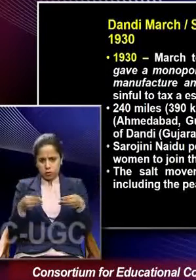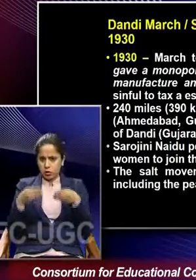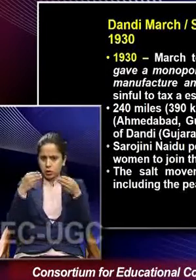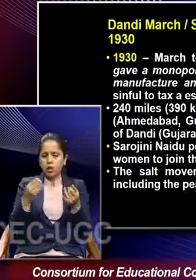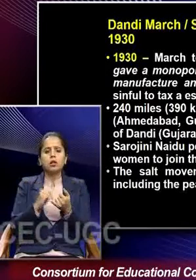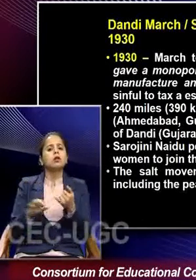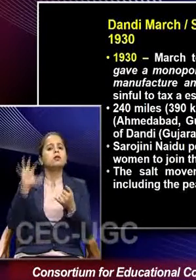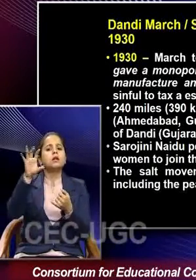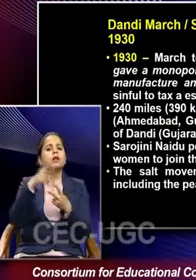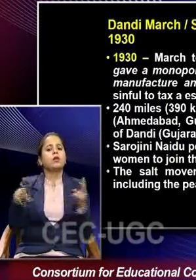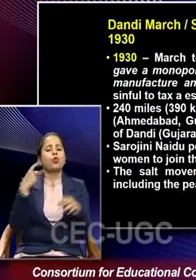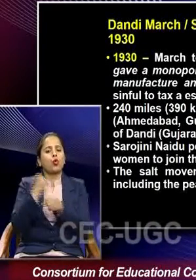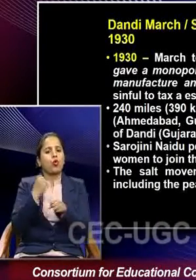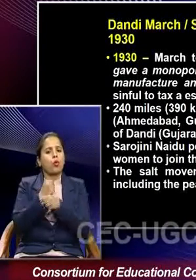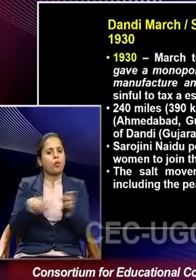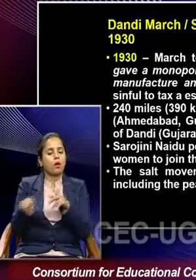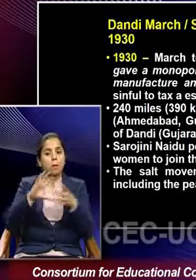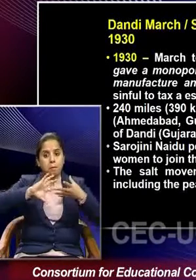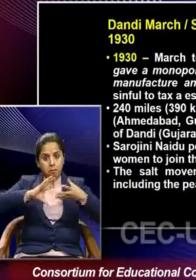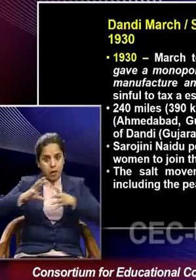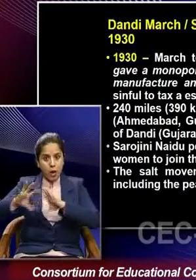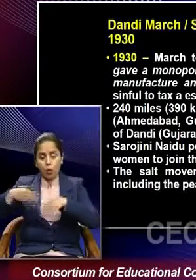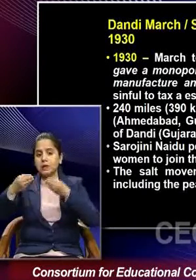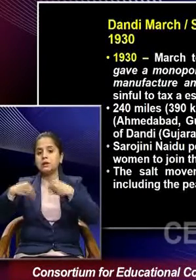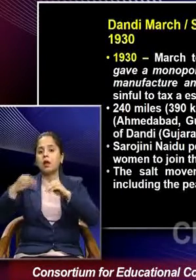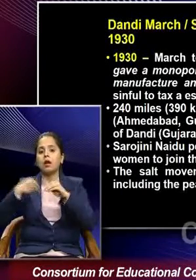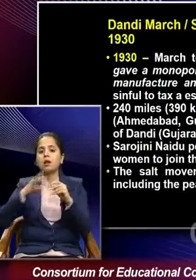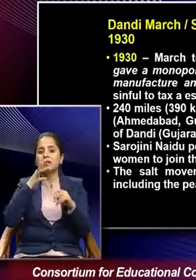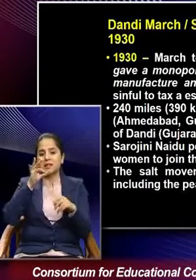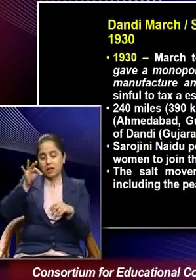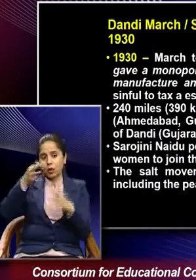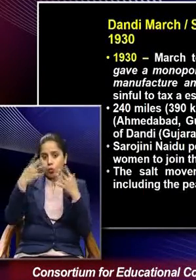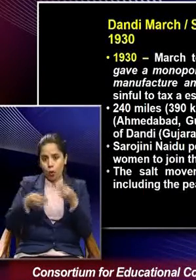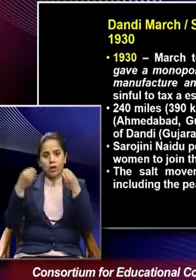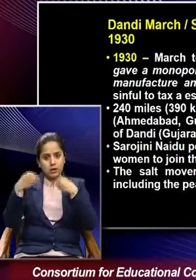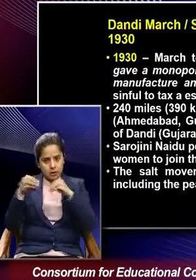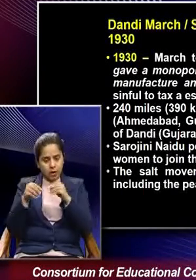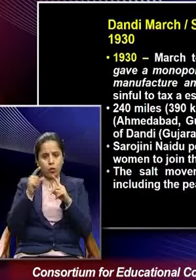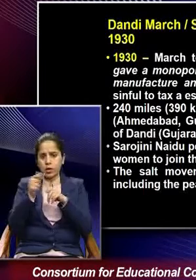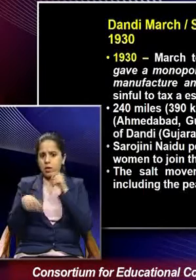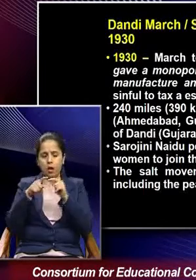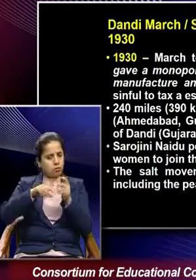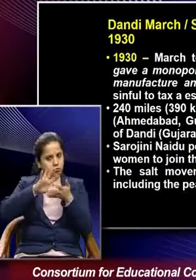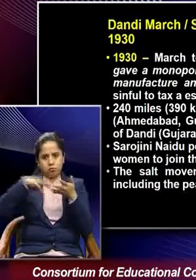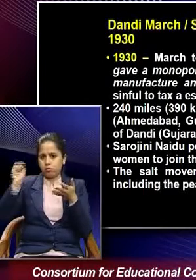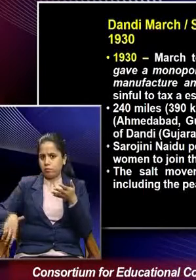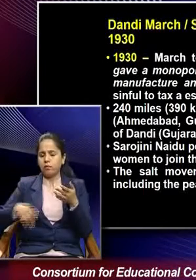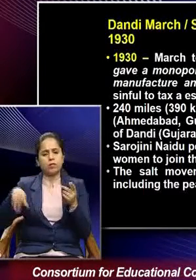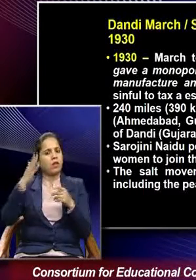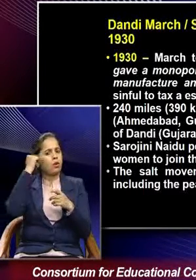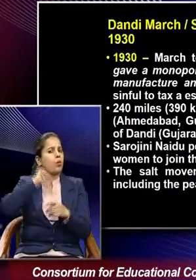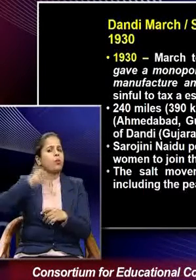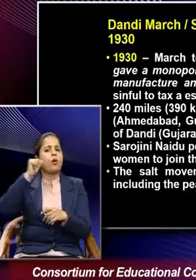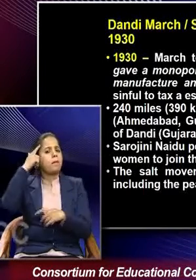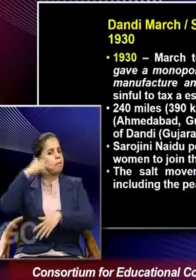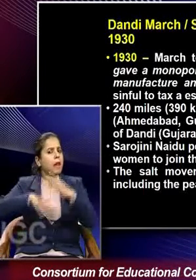state on the manufacture and sale of salt, as Why this protest was